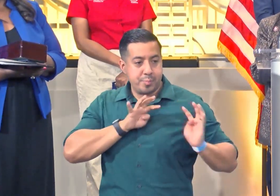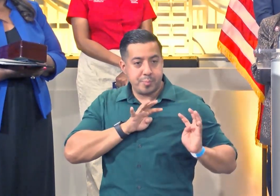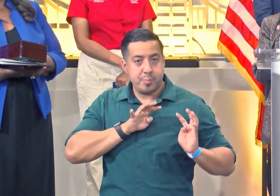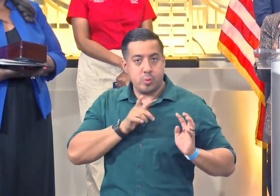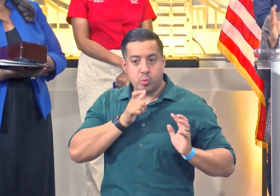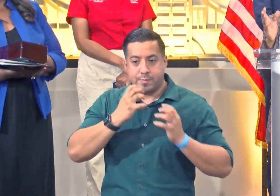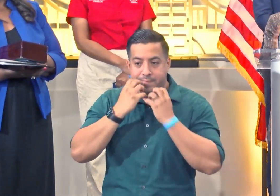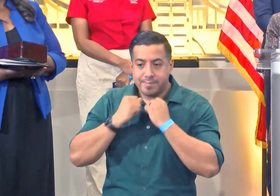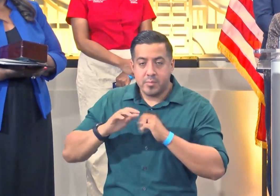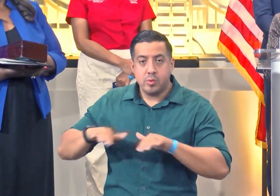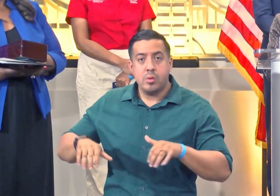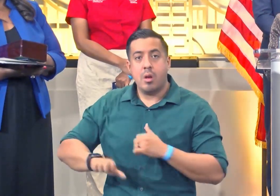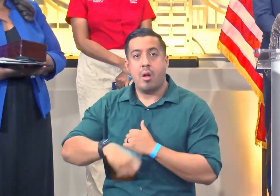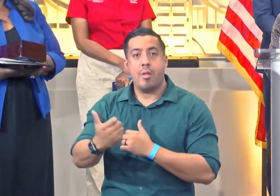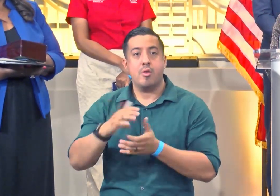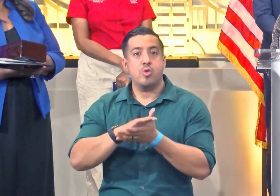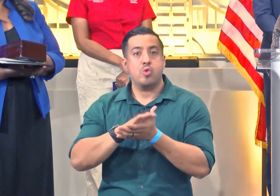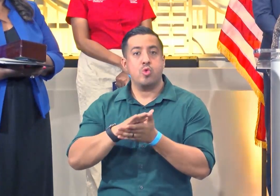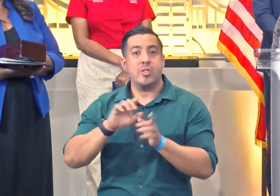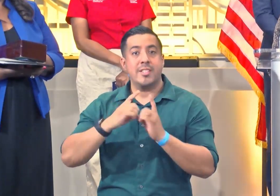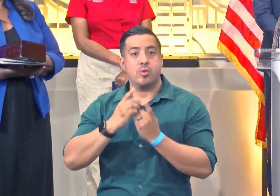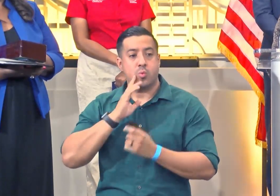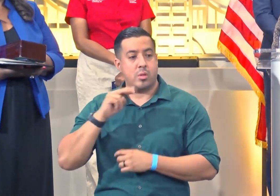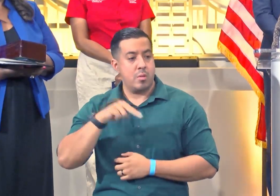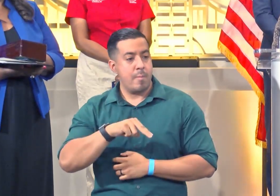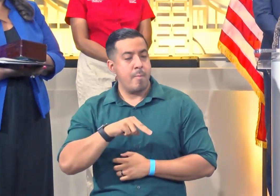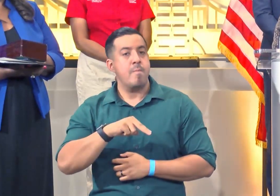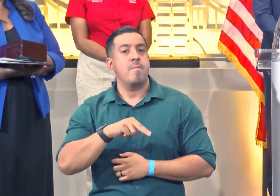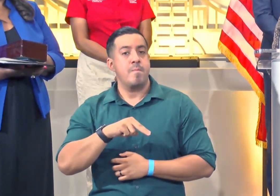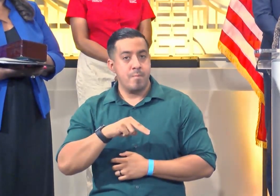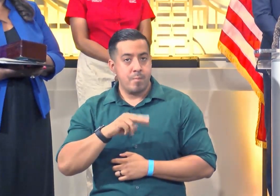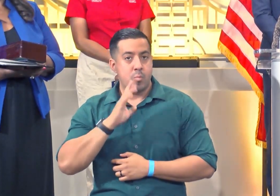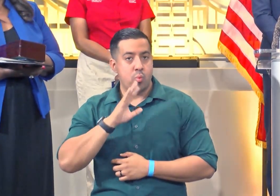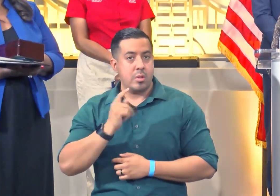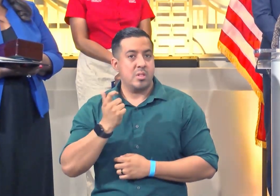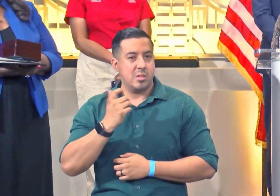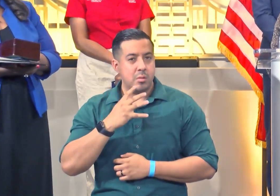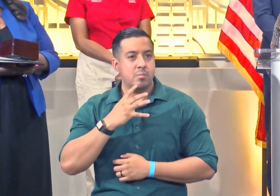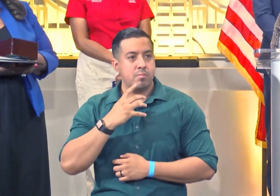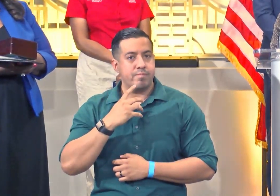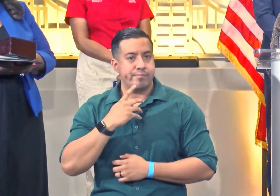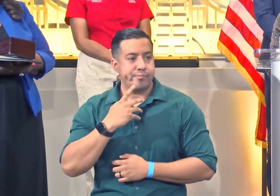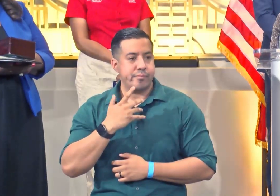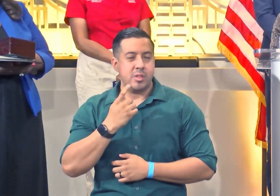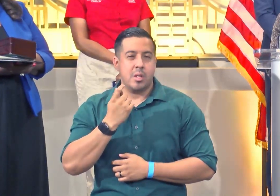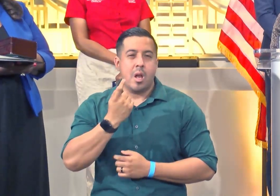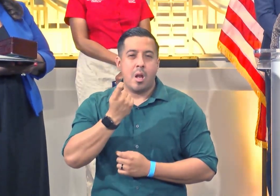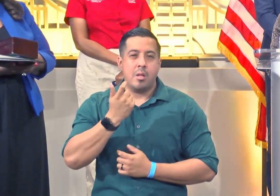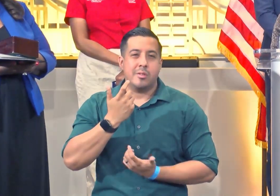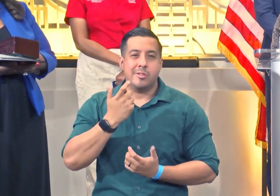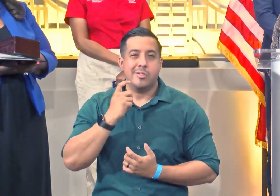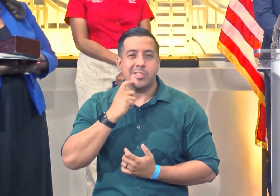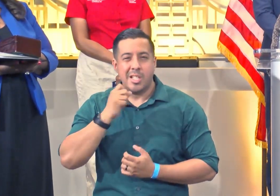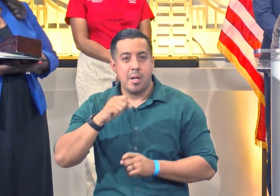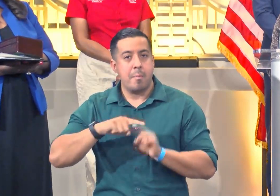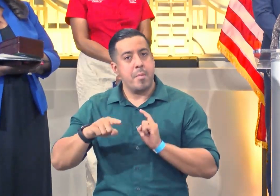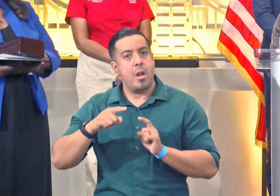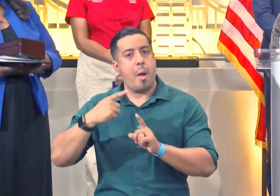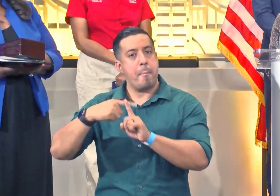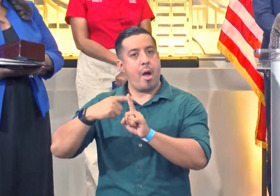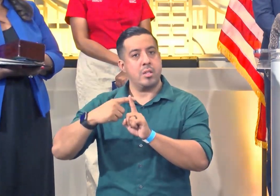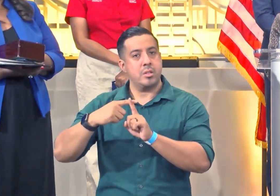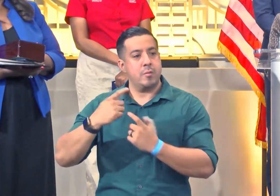HISD board. Other school districts will be looking with a degree of envy, and it will be not be a negative envy. It will be one that is